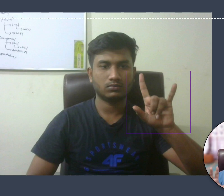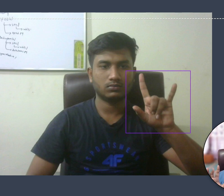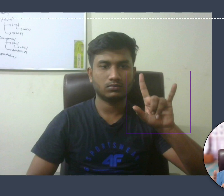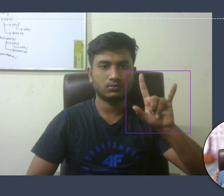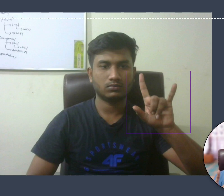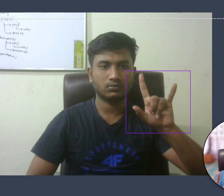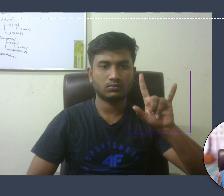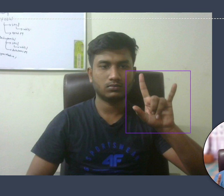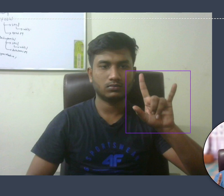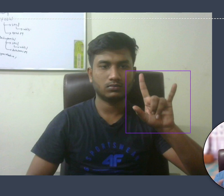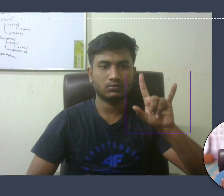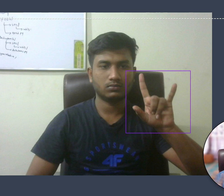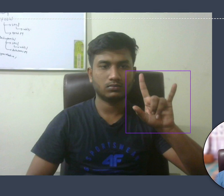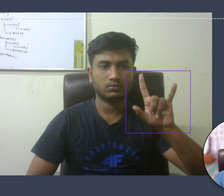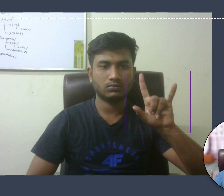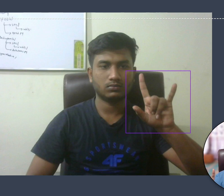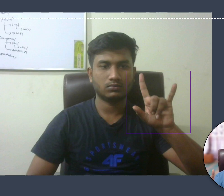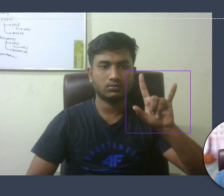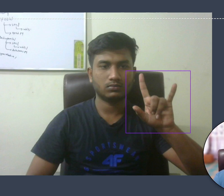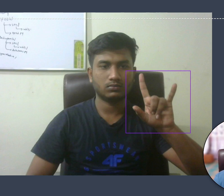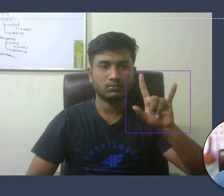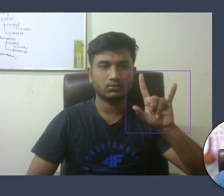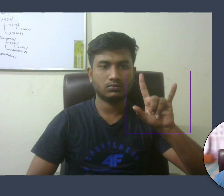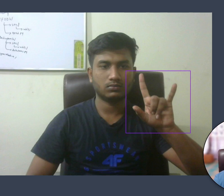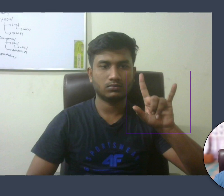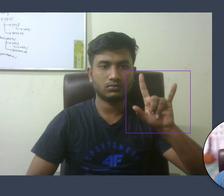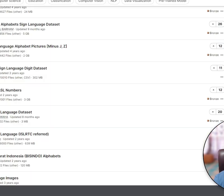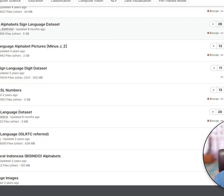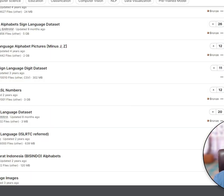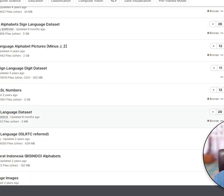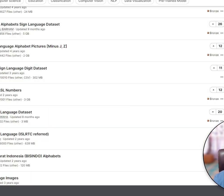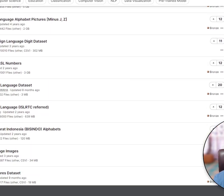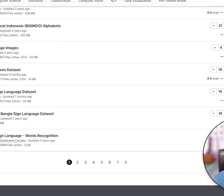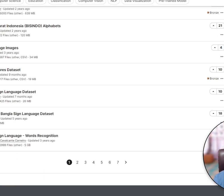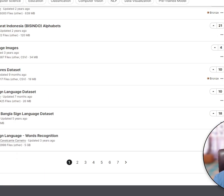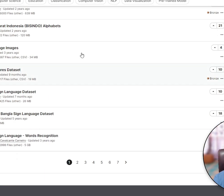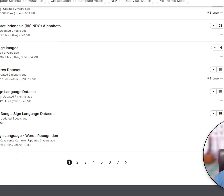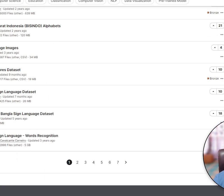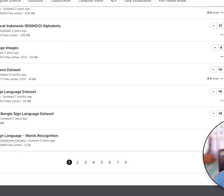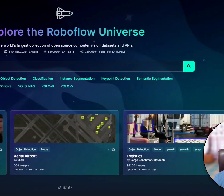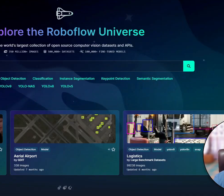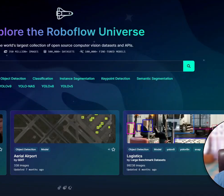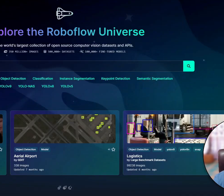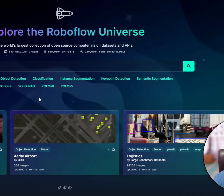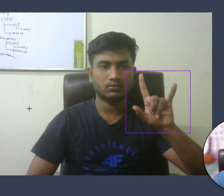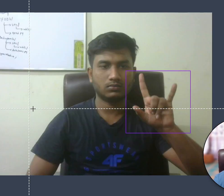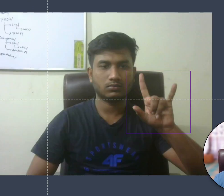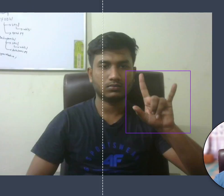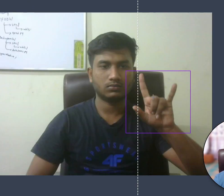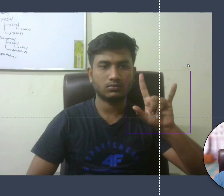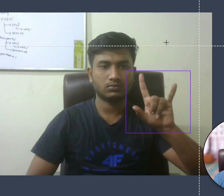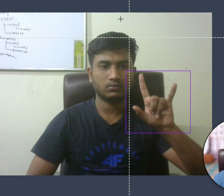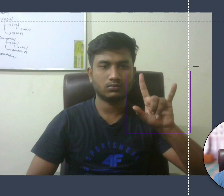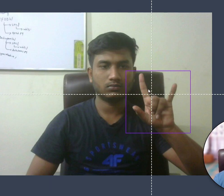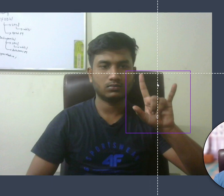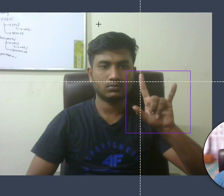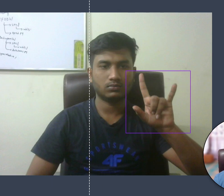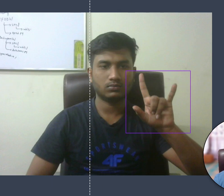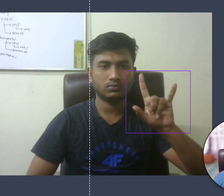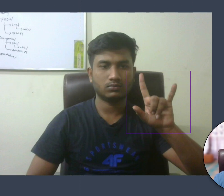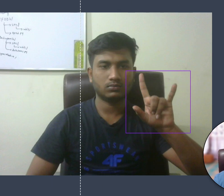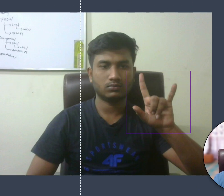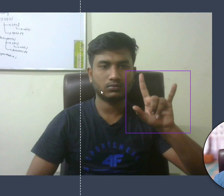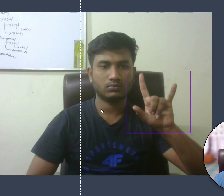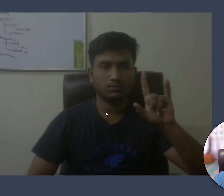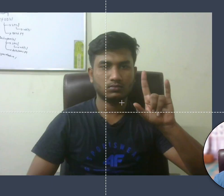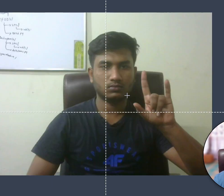showing you with the help of sign language, but you can use any kinds of data and you can get the data from these are the open source platform. Okay, I already showed you. Now this is